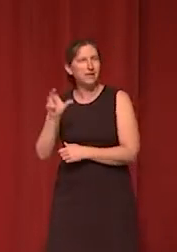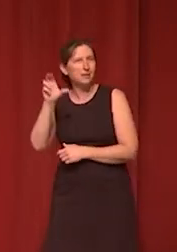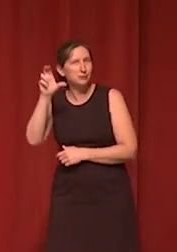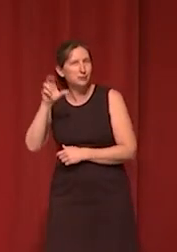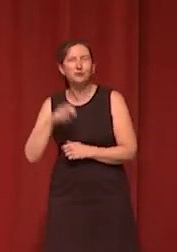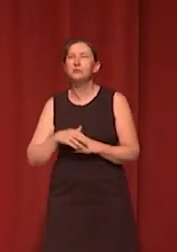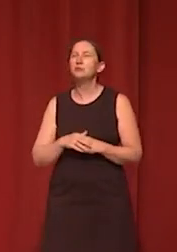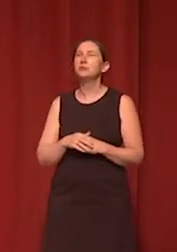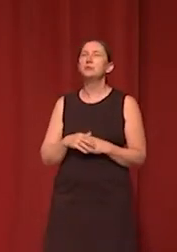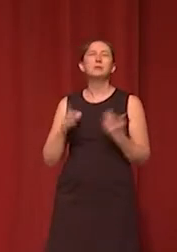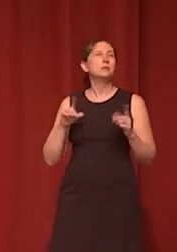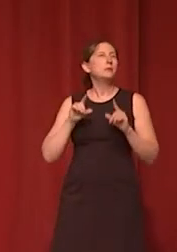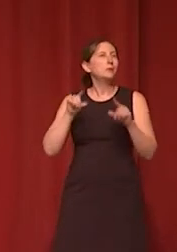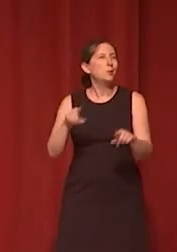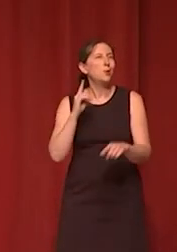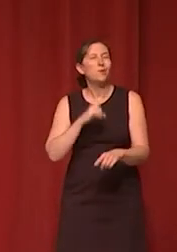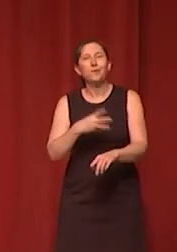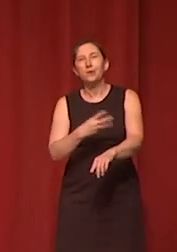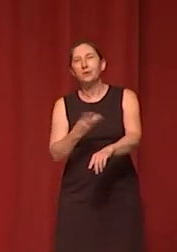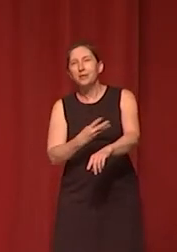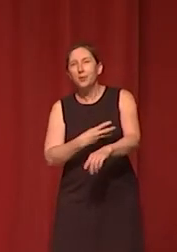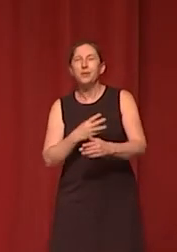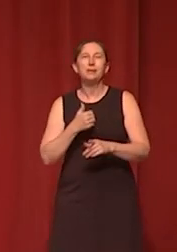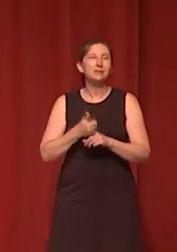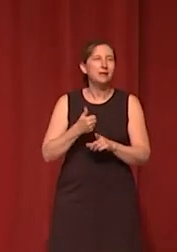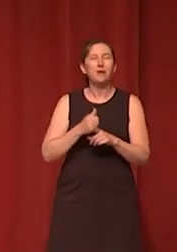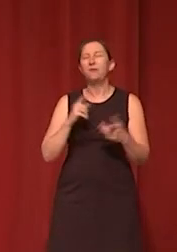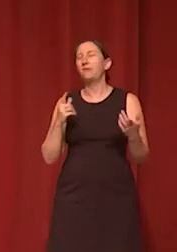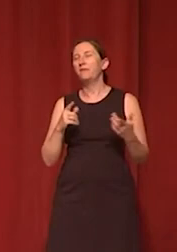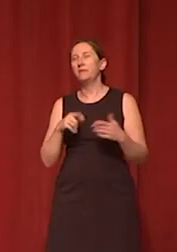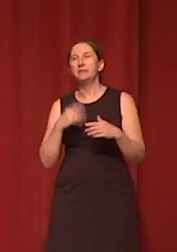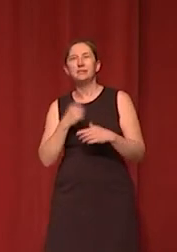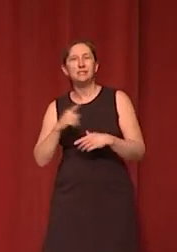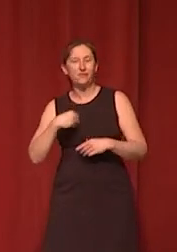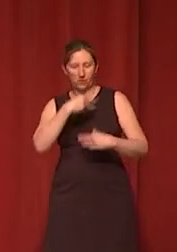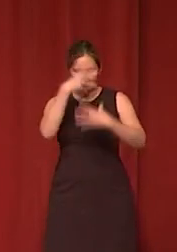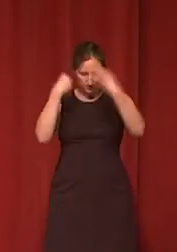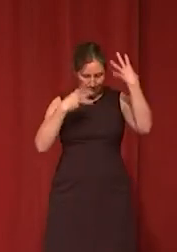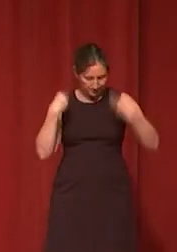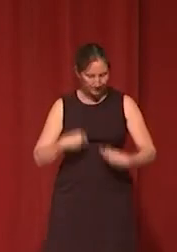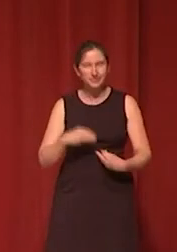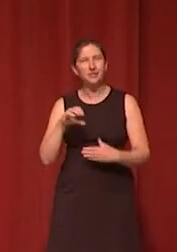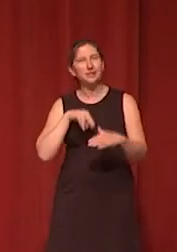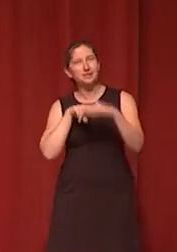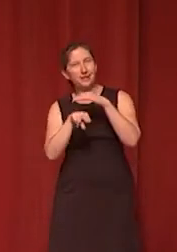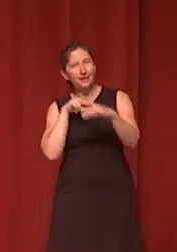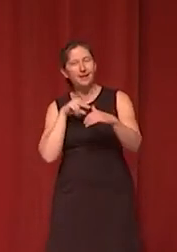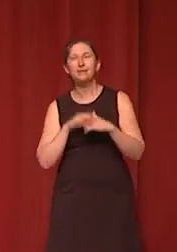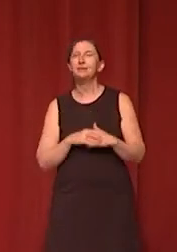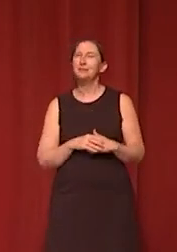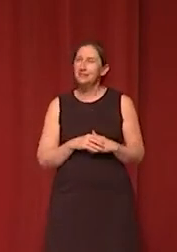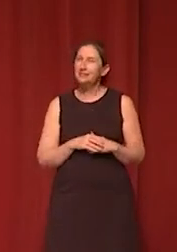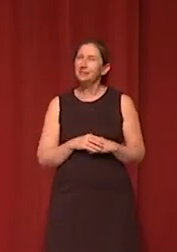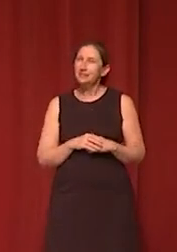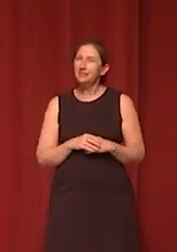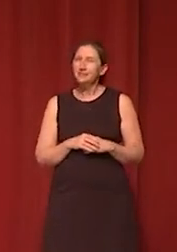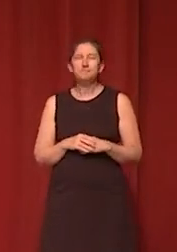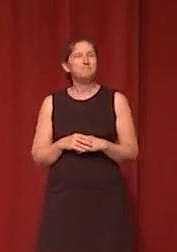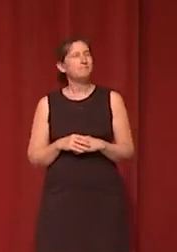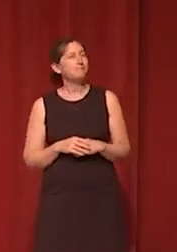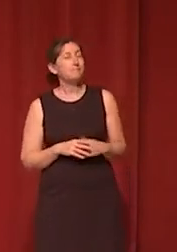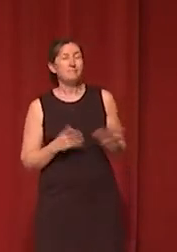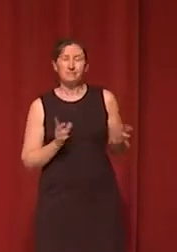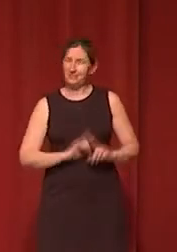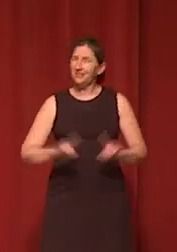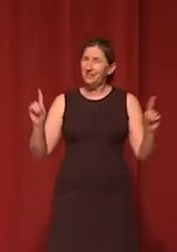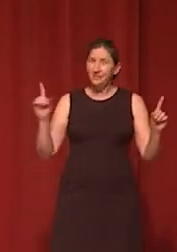for your chemotherapy for a certain period of time. So it's just having us take a shift in what we're used to, because we're used to being able to prescribe.